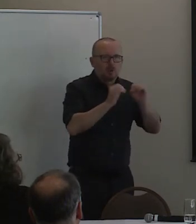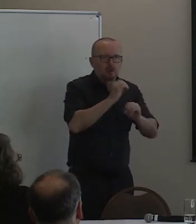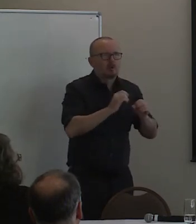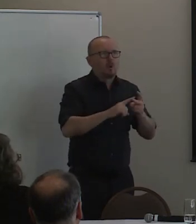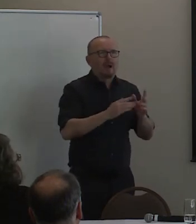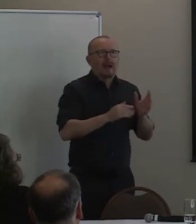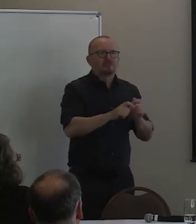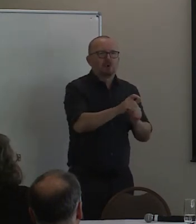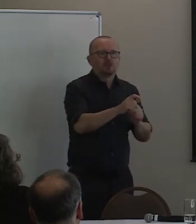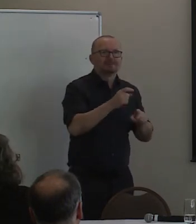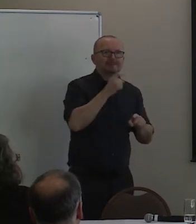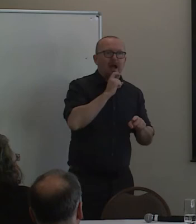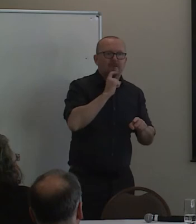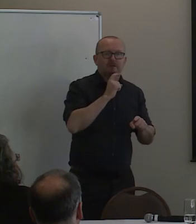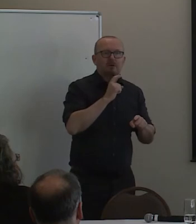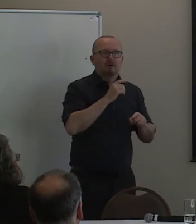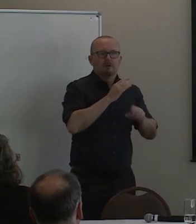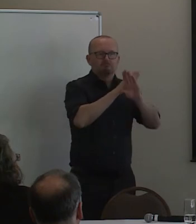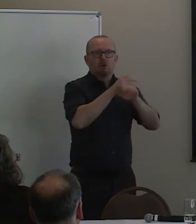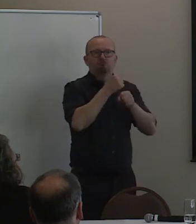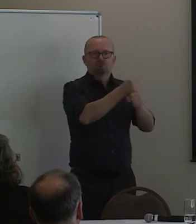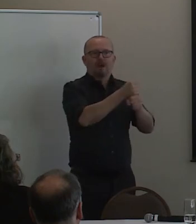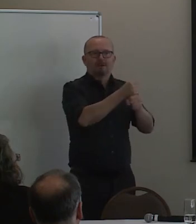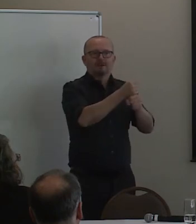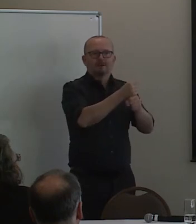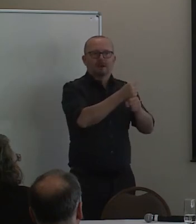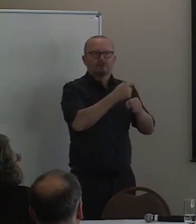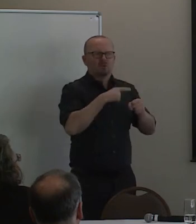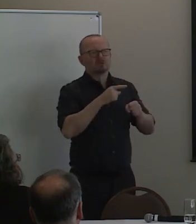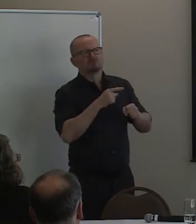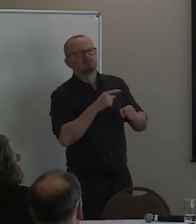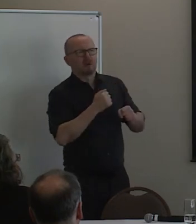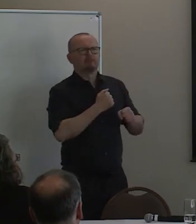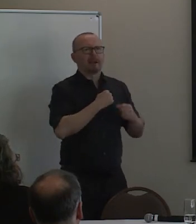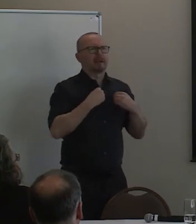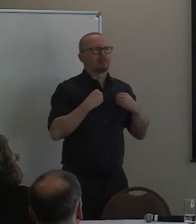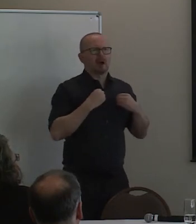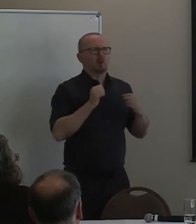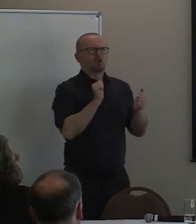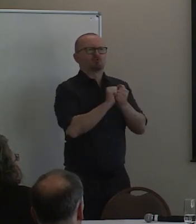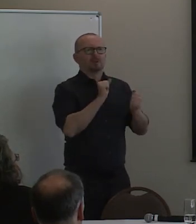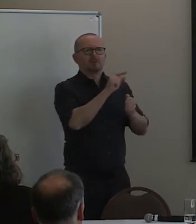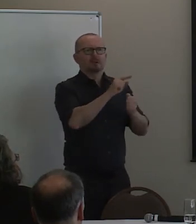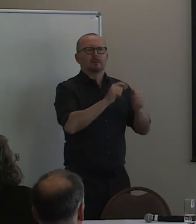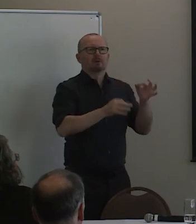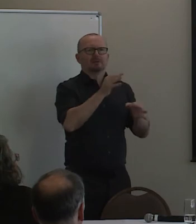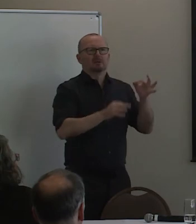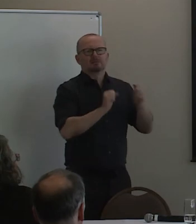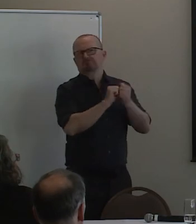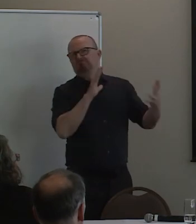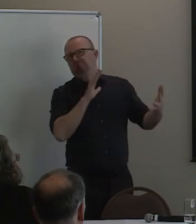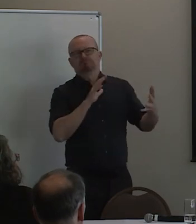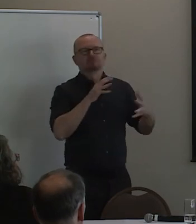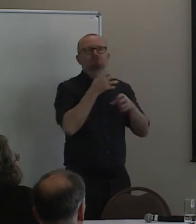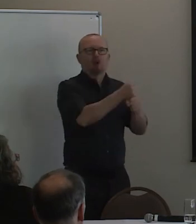on strikes based on, you know, they don't agree with the politics of what their companies are doing. And when something is